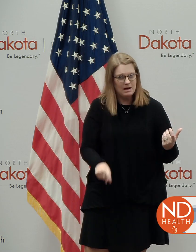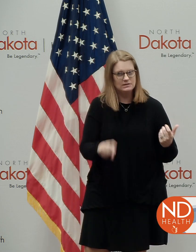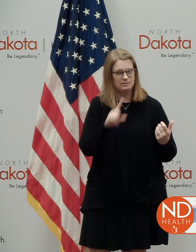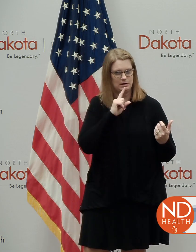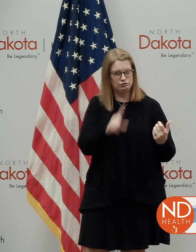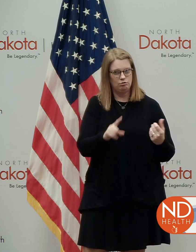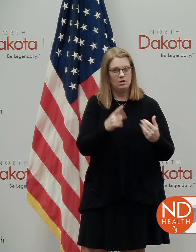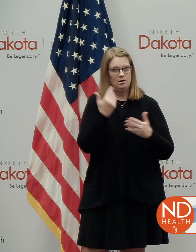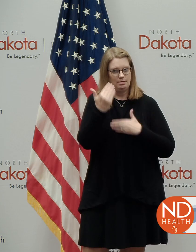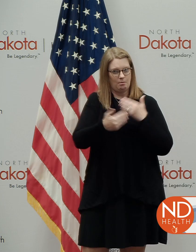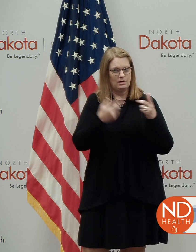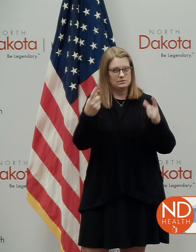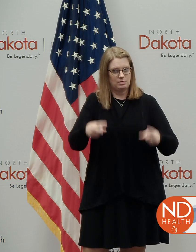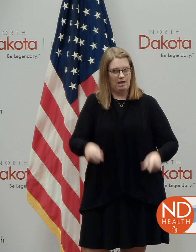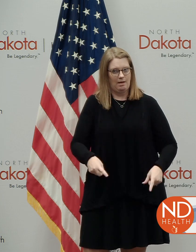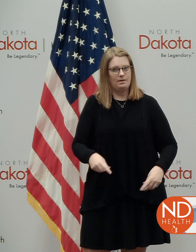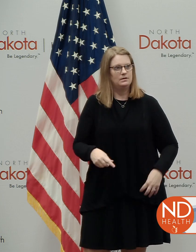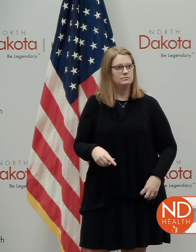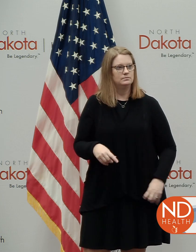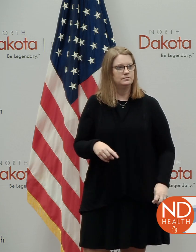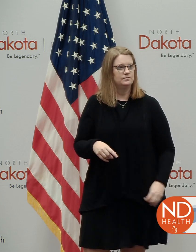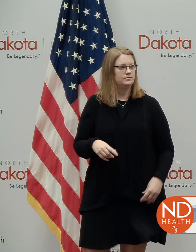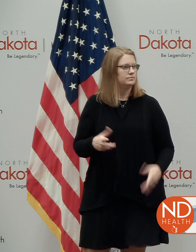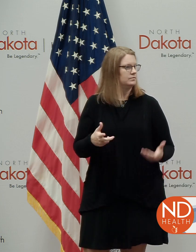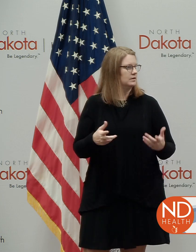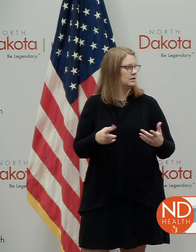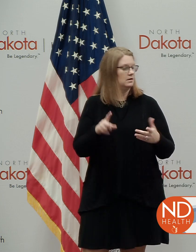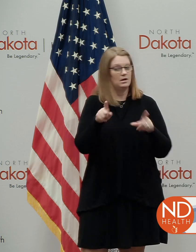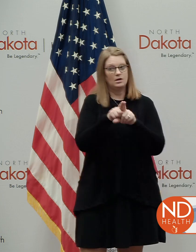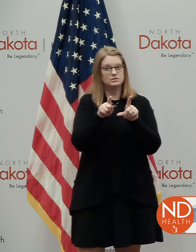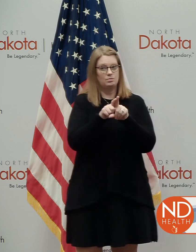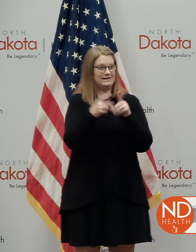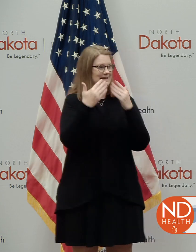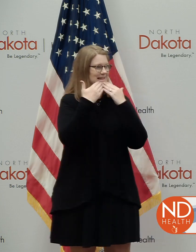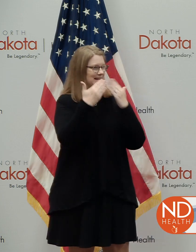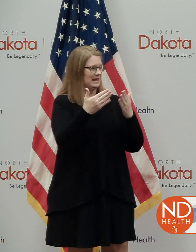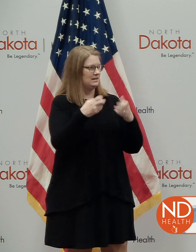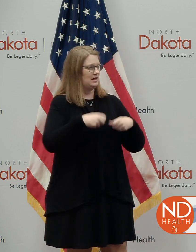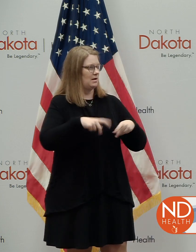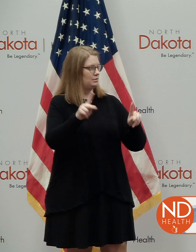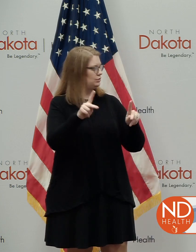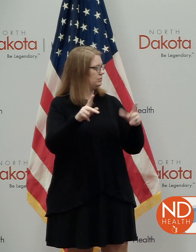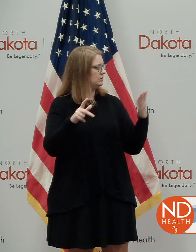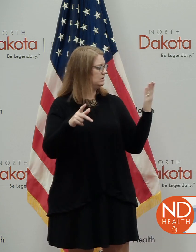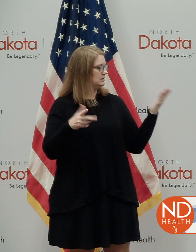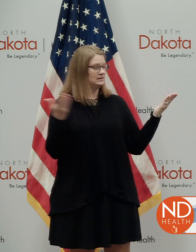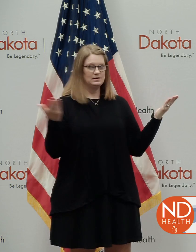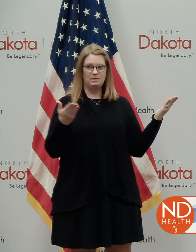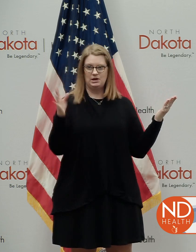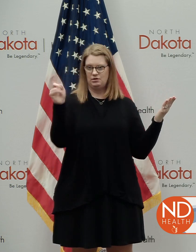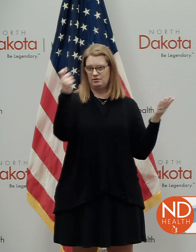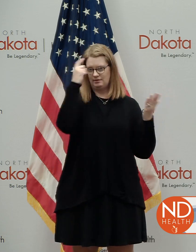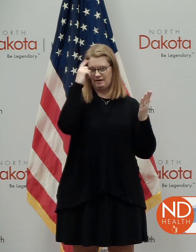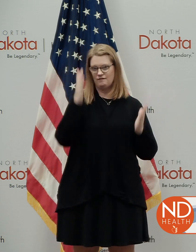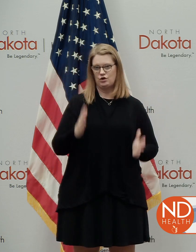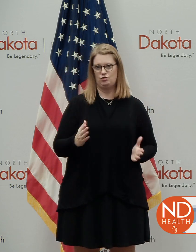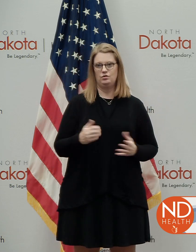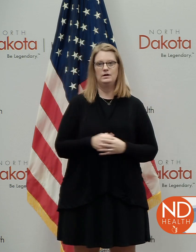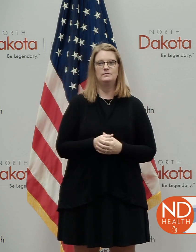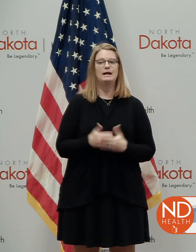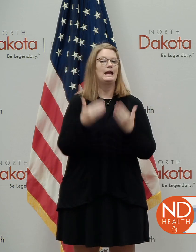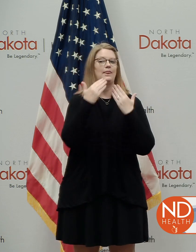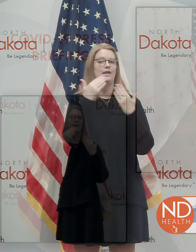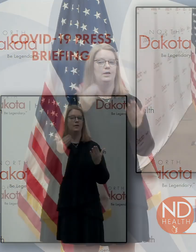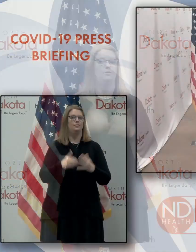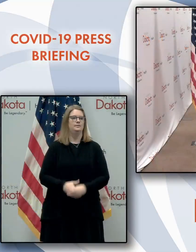the process is going to happen. So with that, I want to thank the opportunity to be here, Governor, and